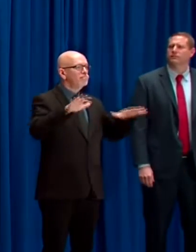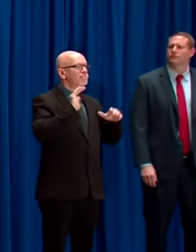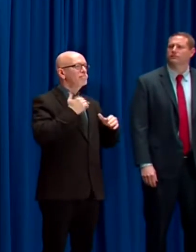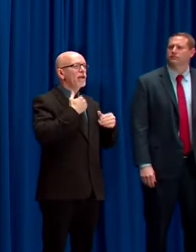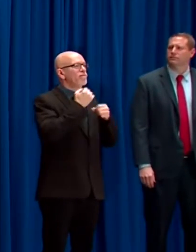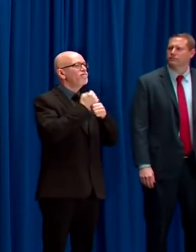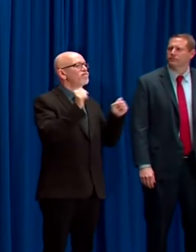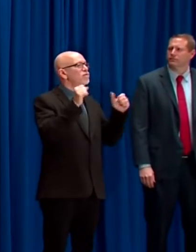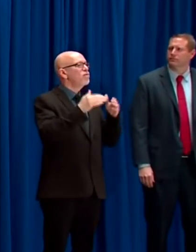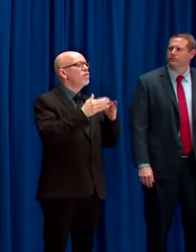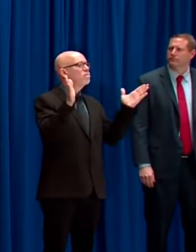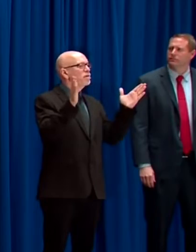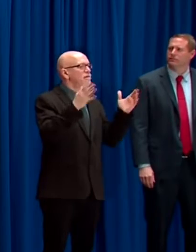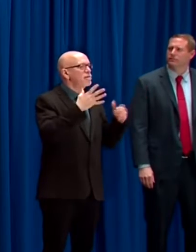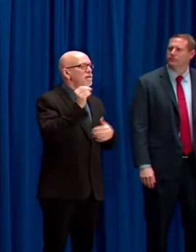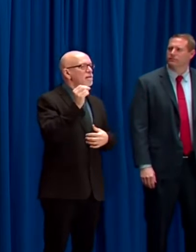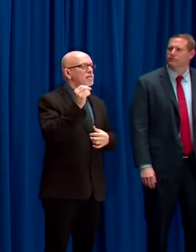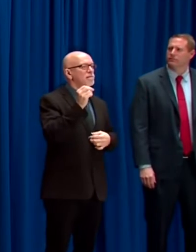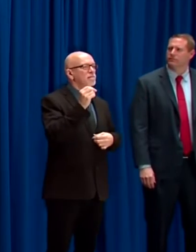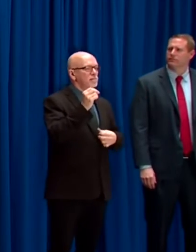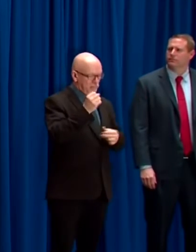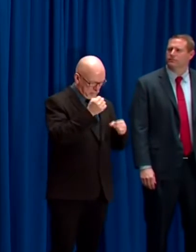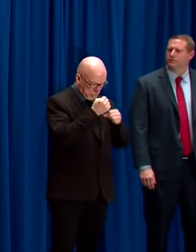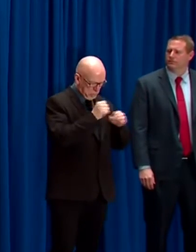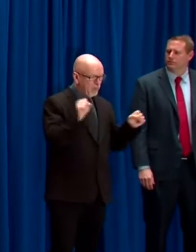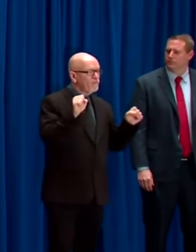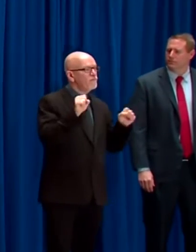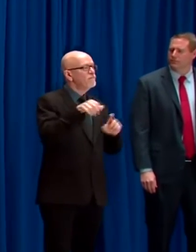and open and, of course, a safe environment.